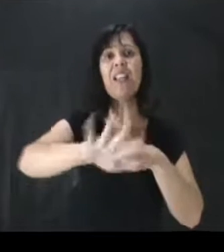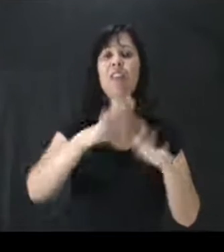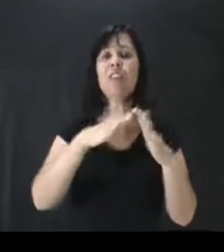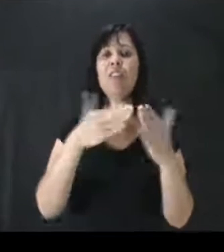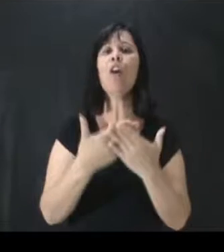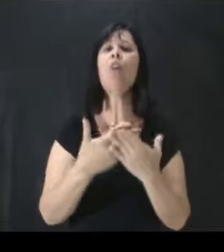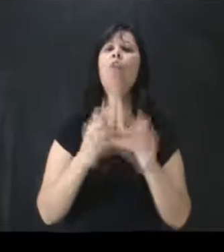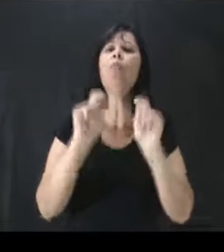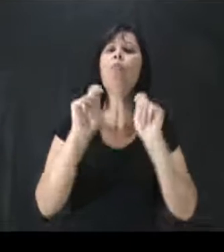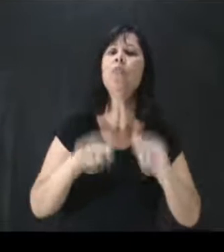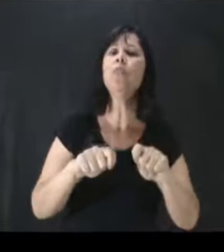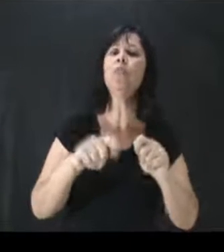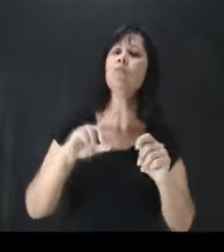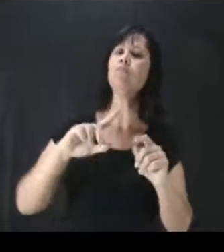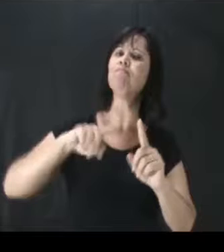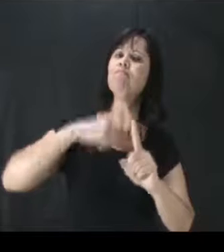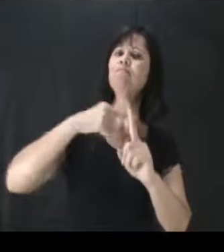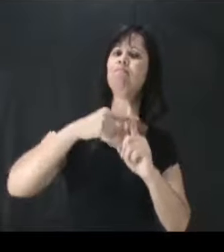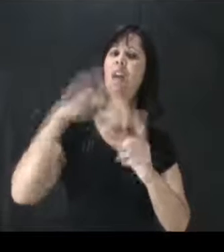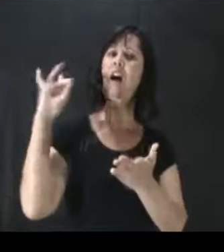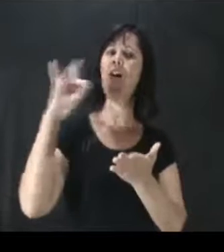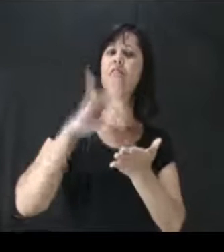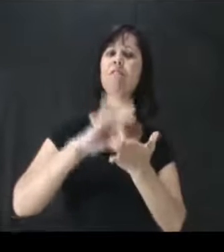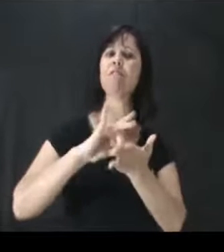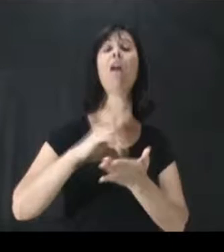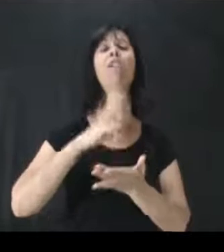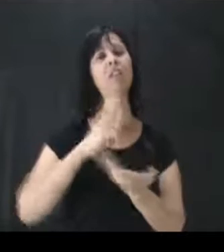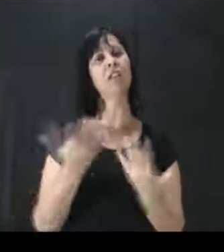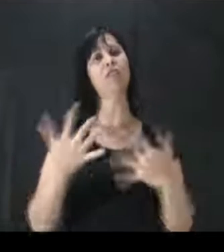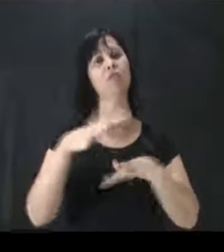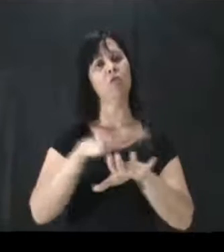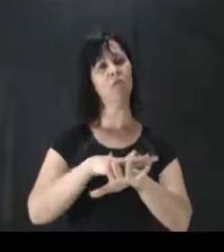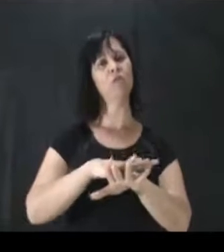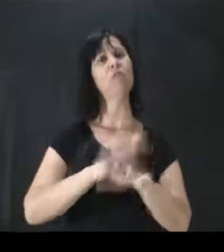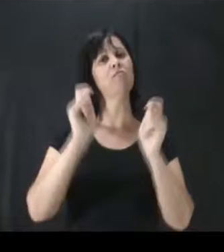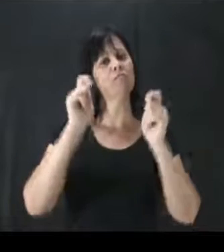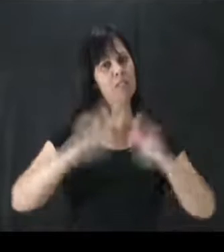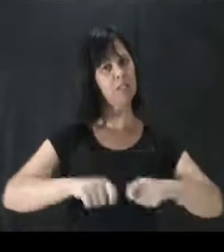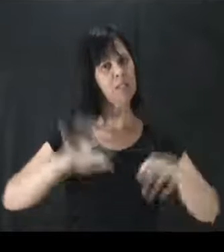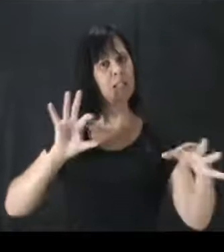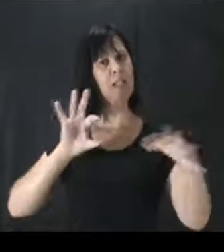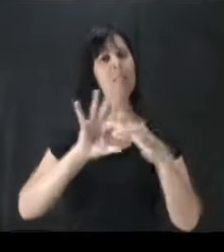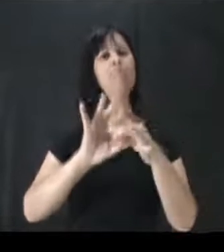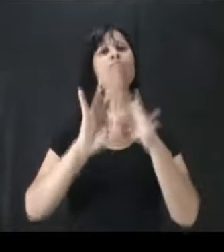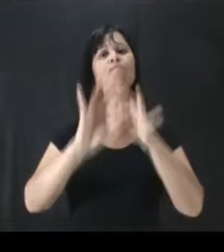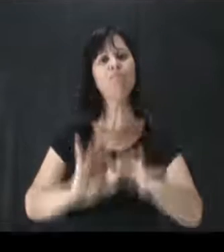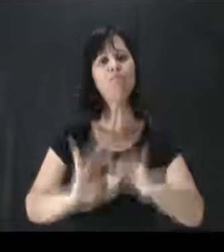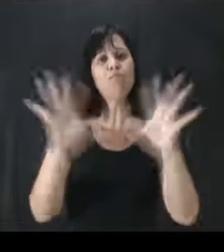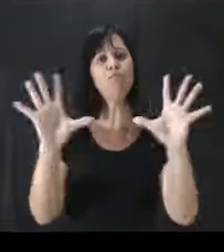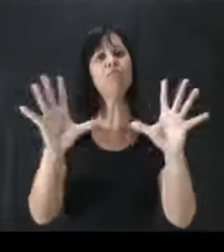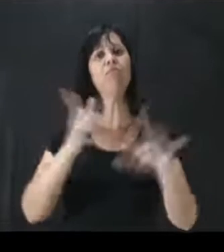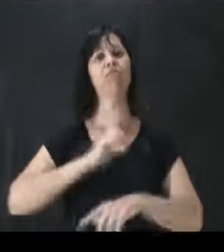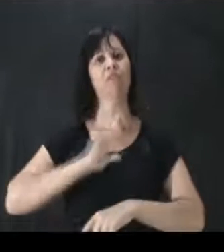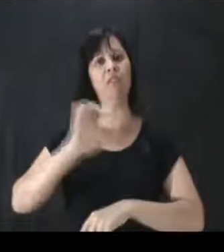the conclusive conjunction and affirm there was inclusion, then